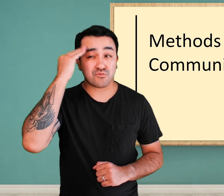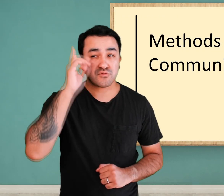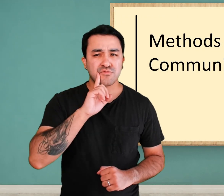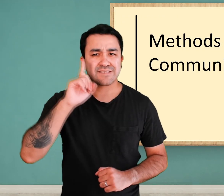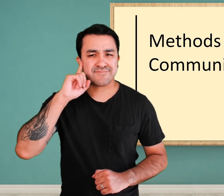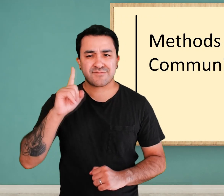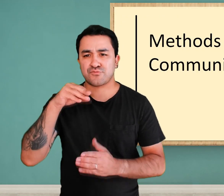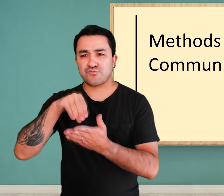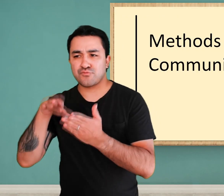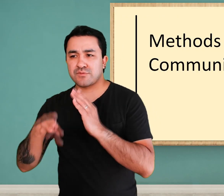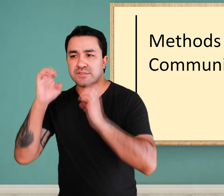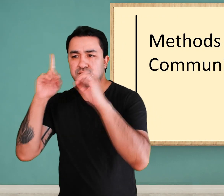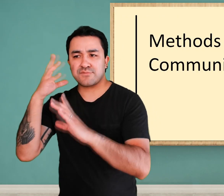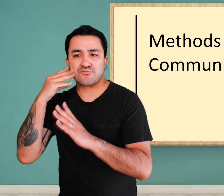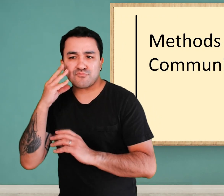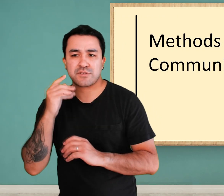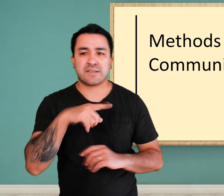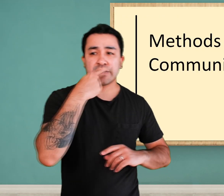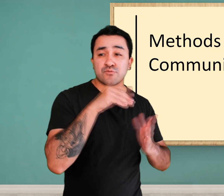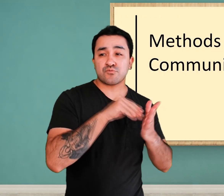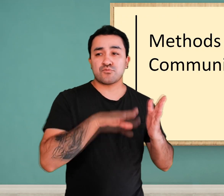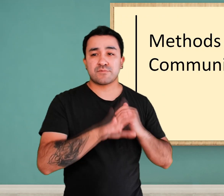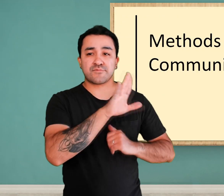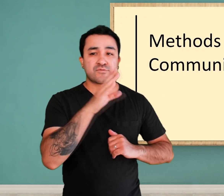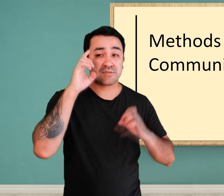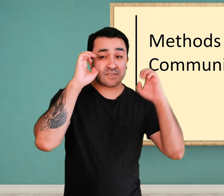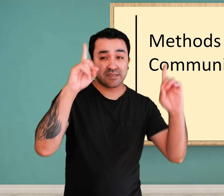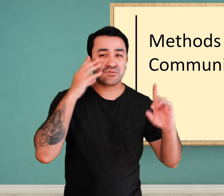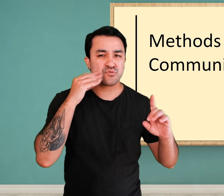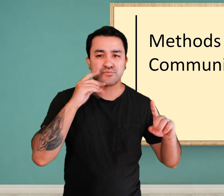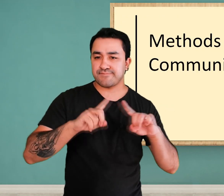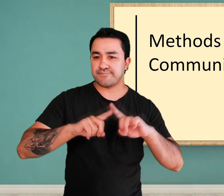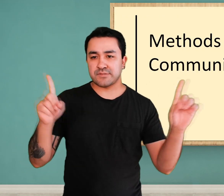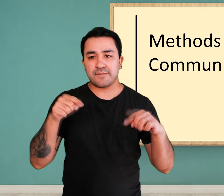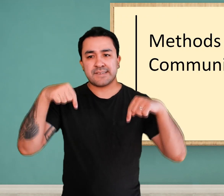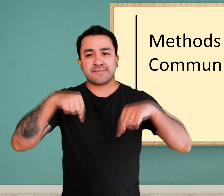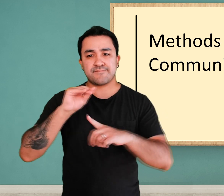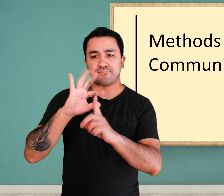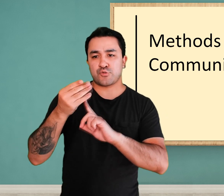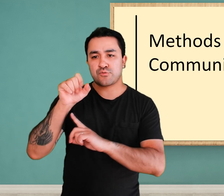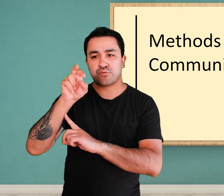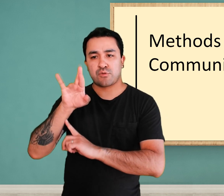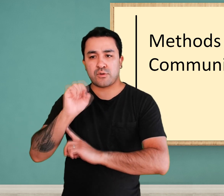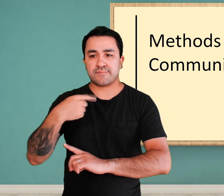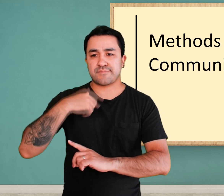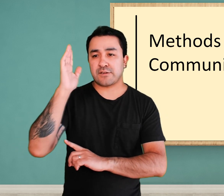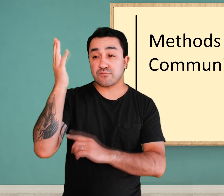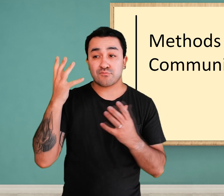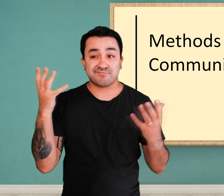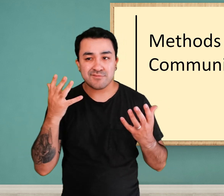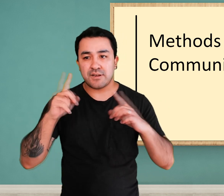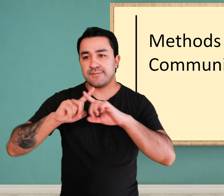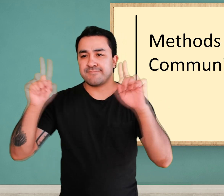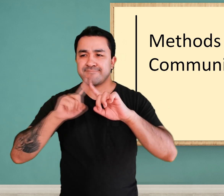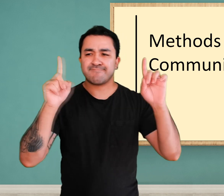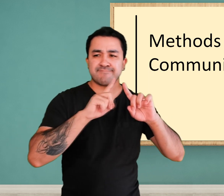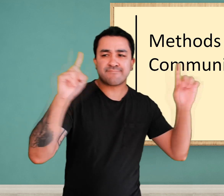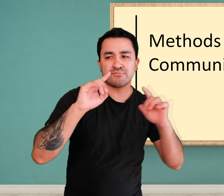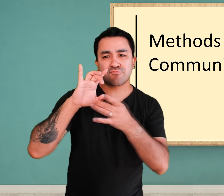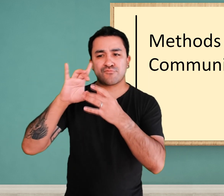Did you know the educational experience of deaf students is different than hearing students? This series will cover various topics, including